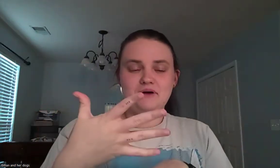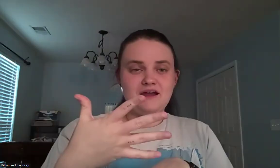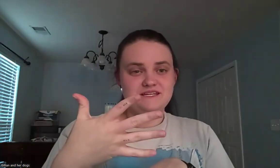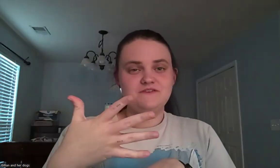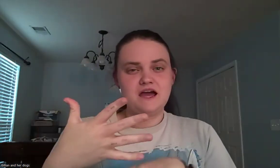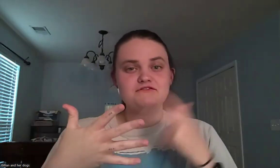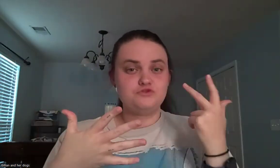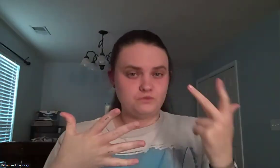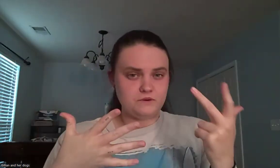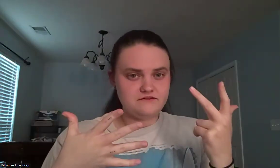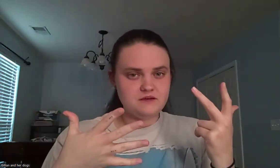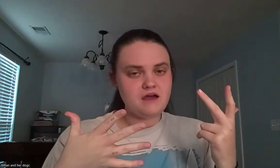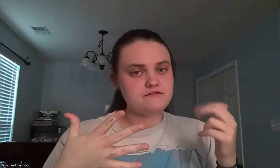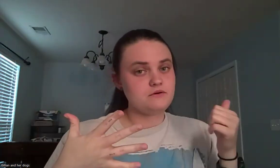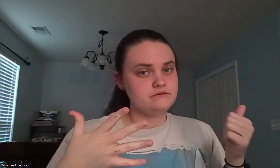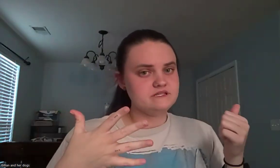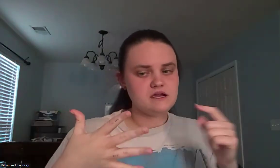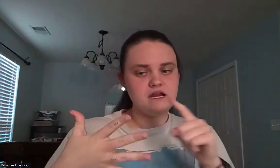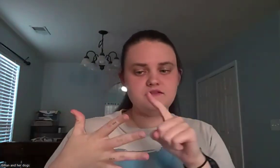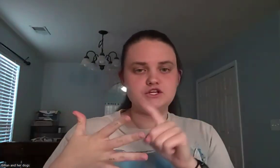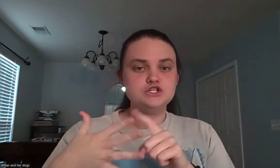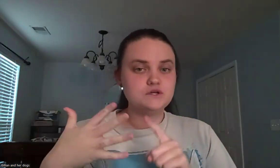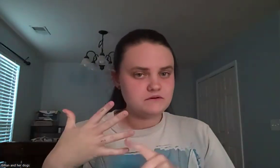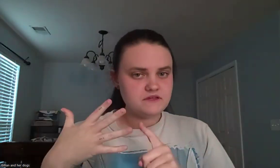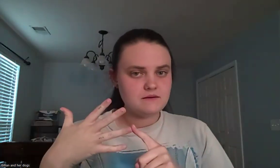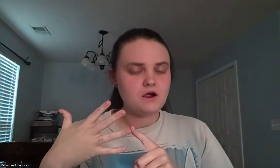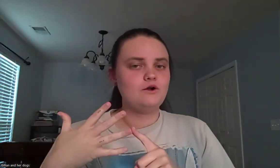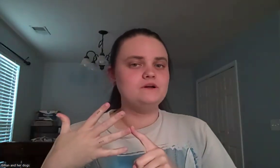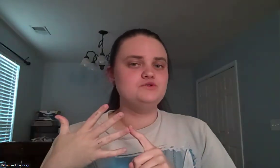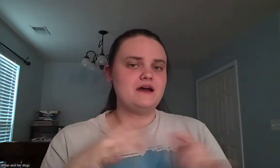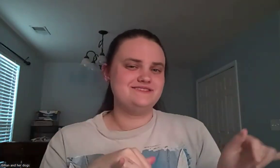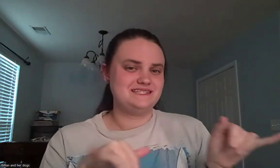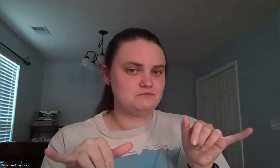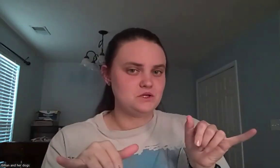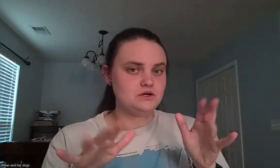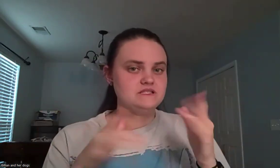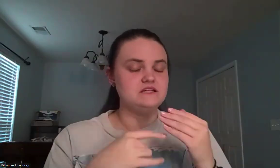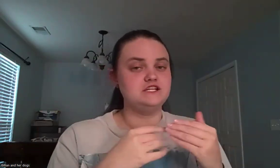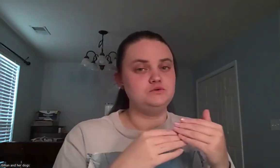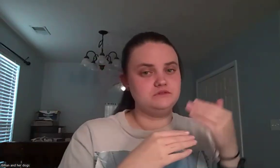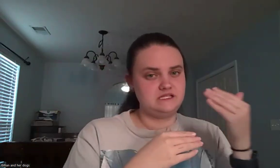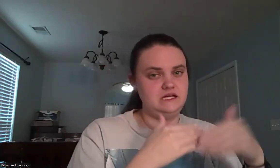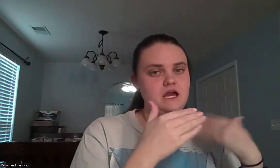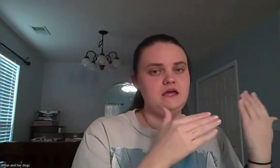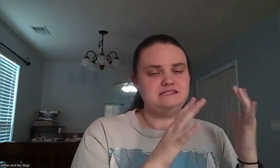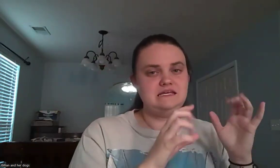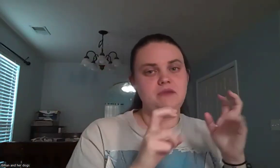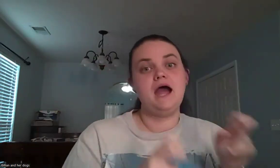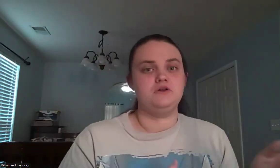of these 5, 3 of them have their own sign, and then 2 of them are going to have similar signs that you will see as the pattern